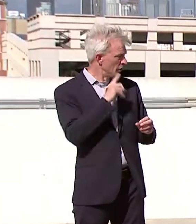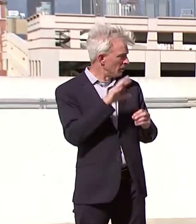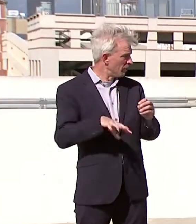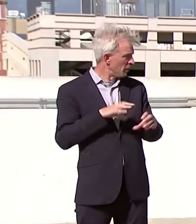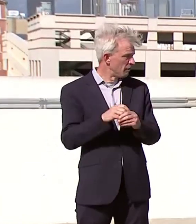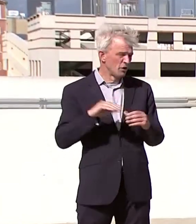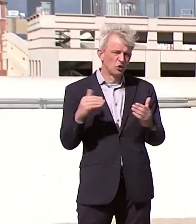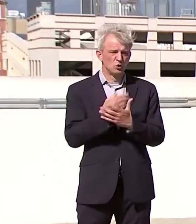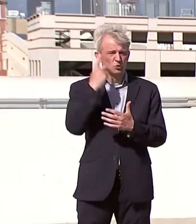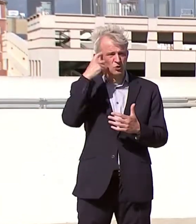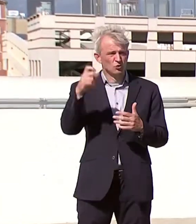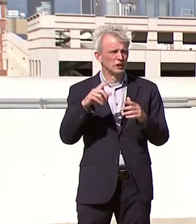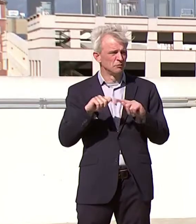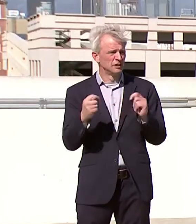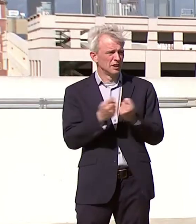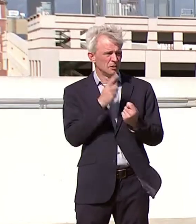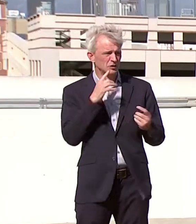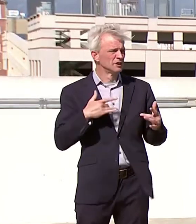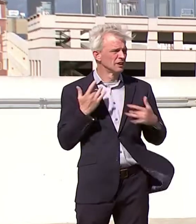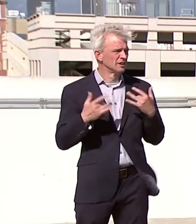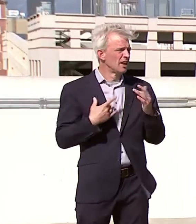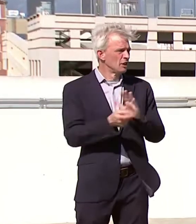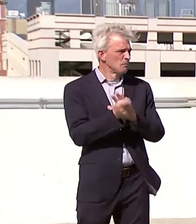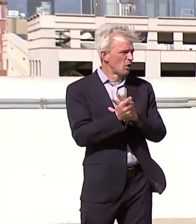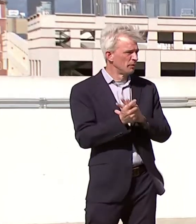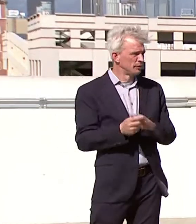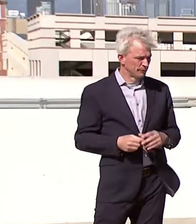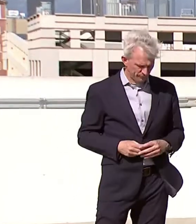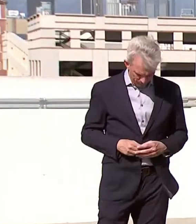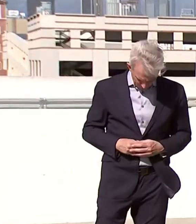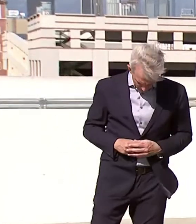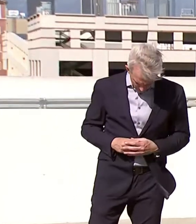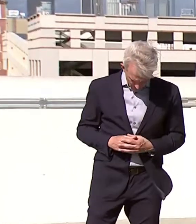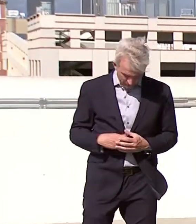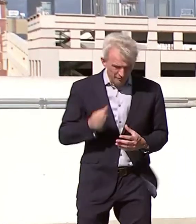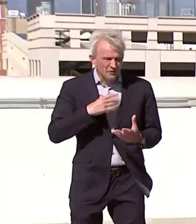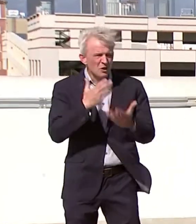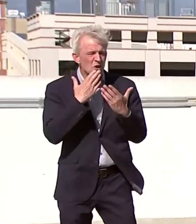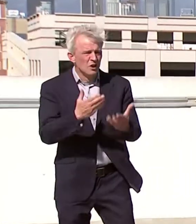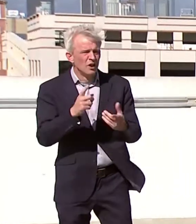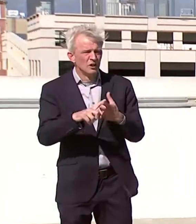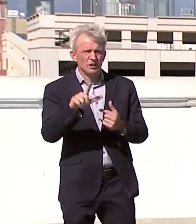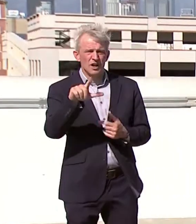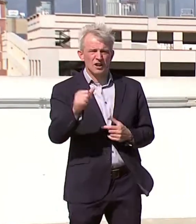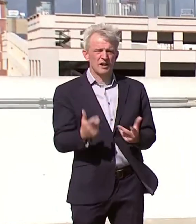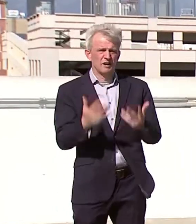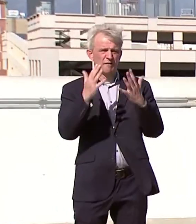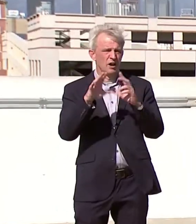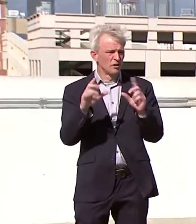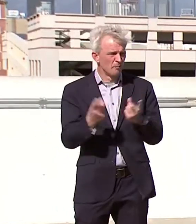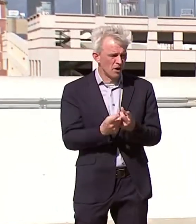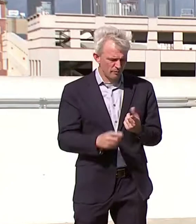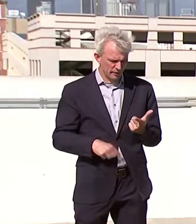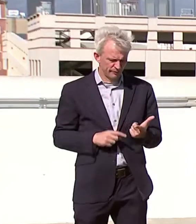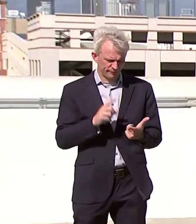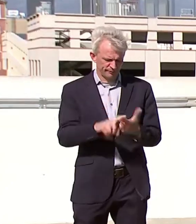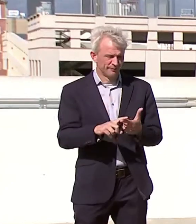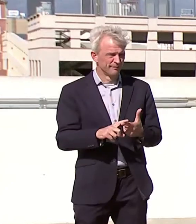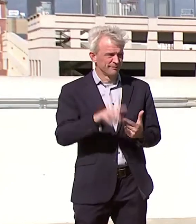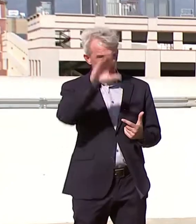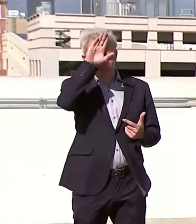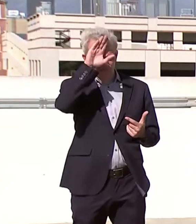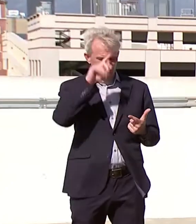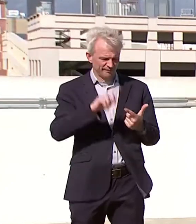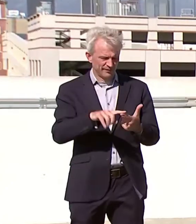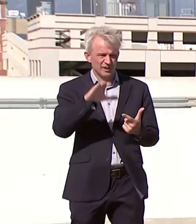really an exciting moment for us. I also want to say thanks to the LA Fire Department, the CORE program. I mean, a